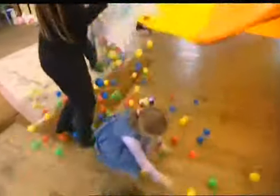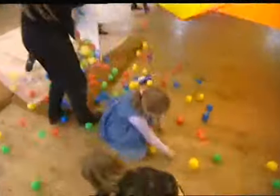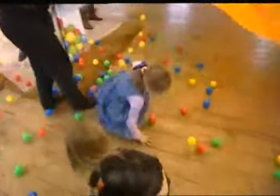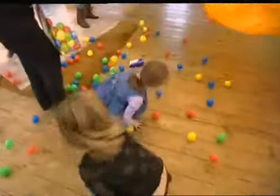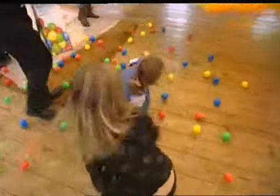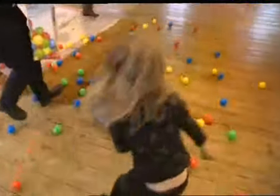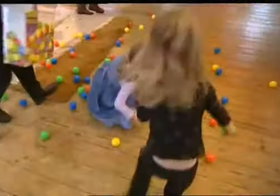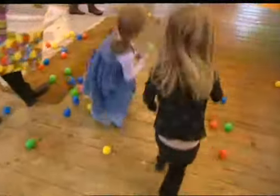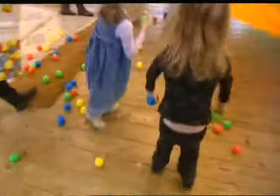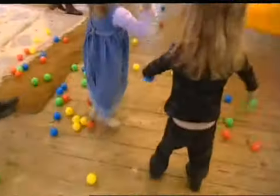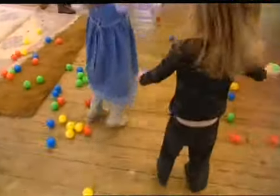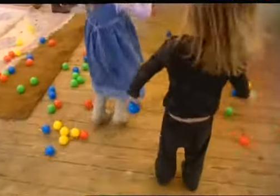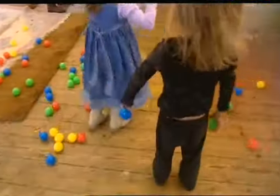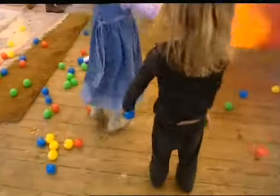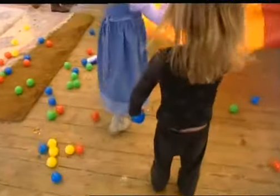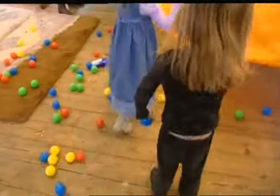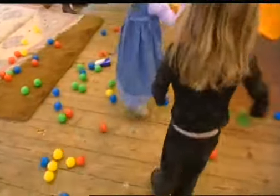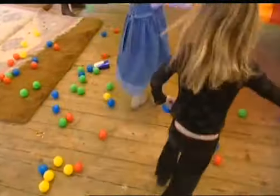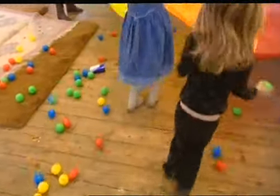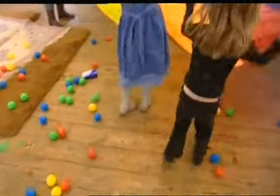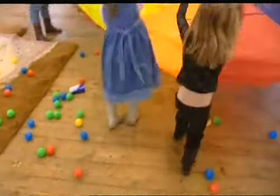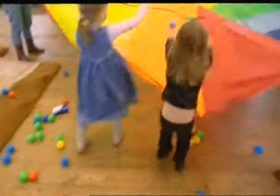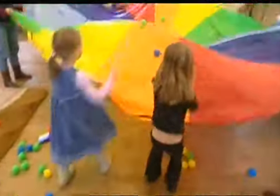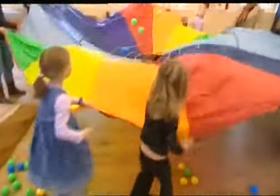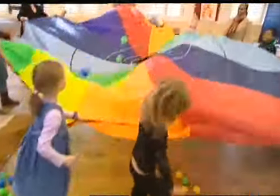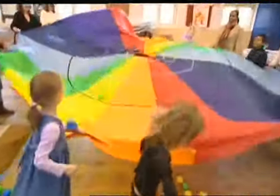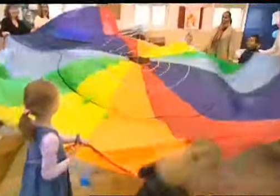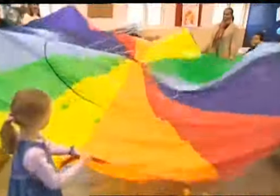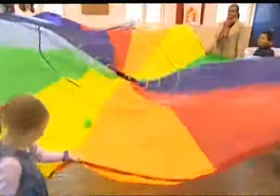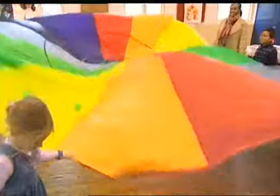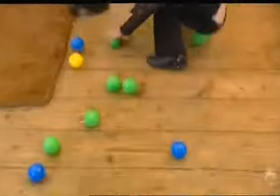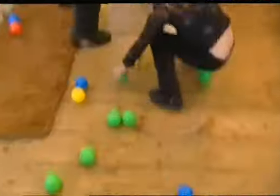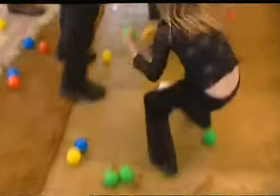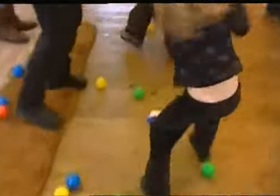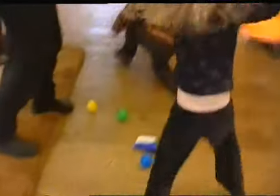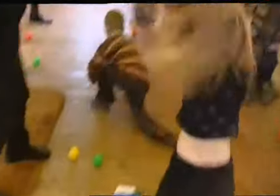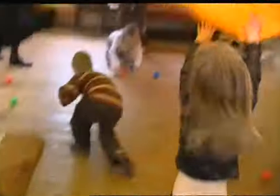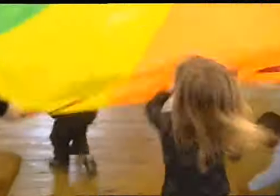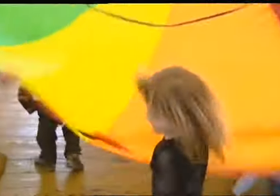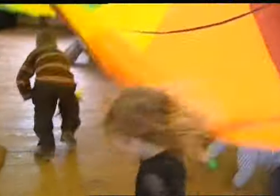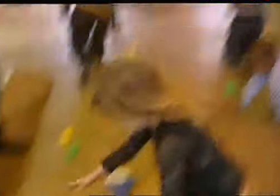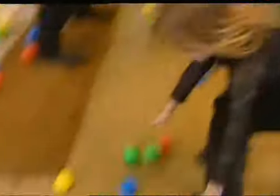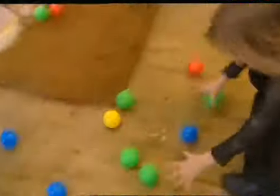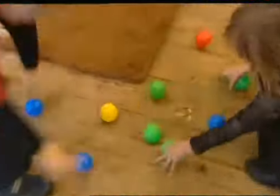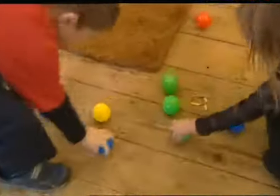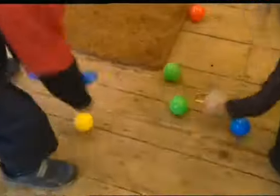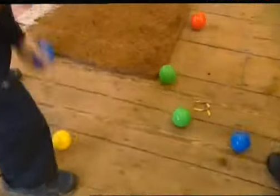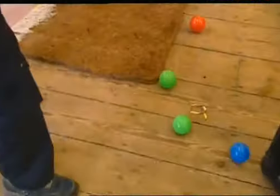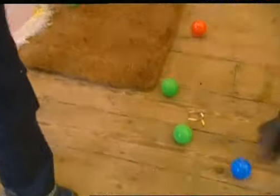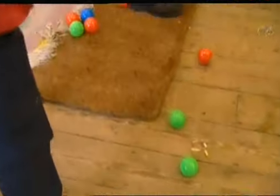The grown-ups try to shake the balls off the parachute onto the floor. And the children have to try and get them back on